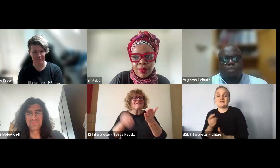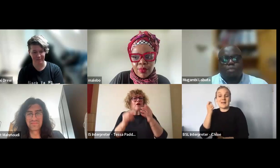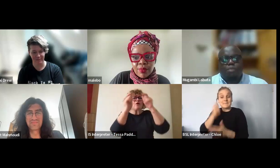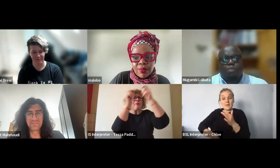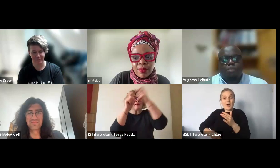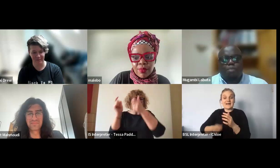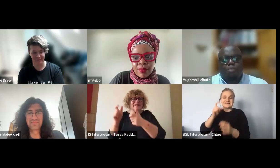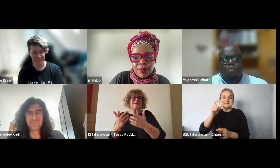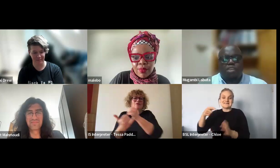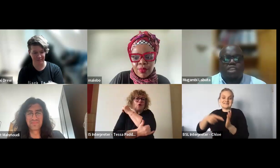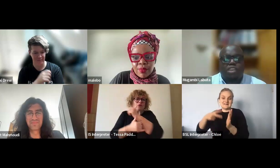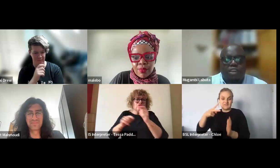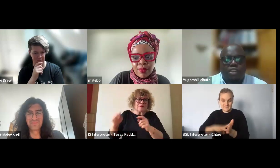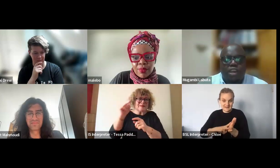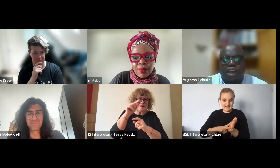example, CCTV